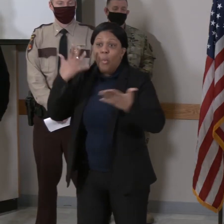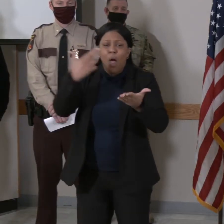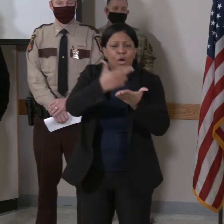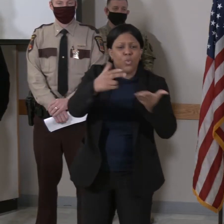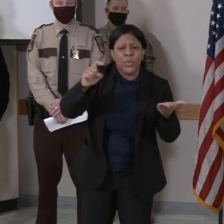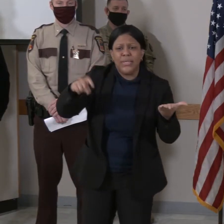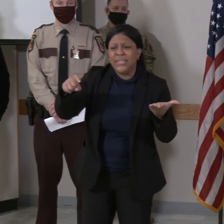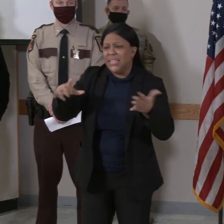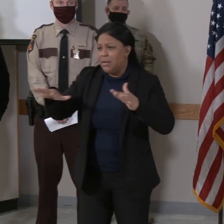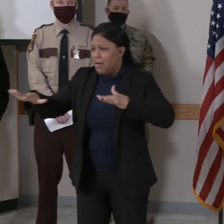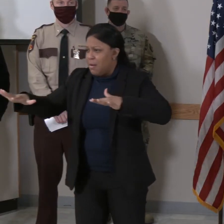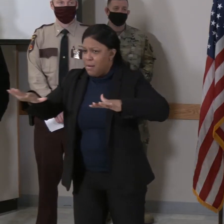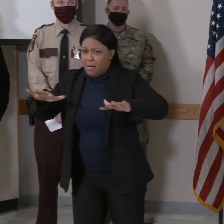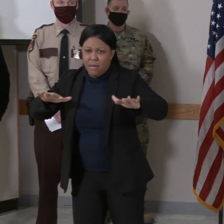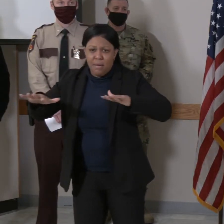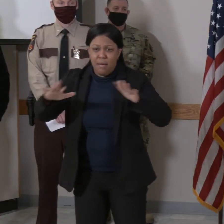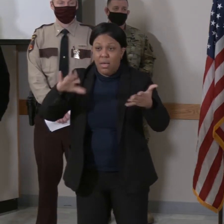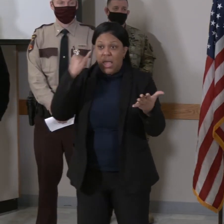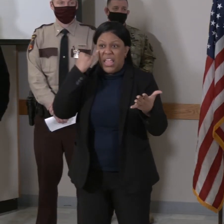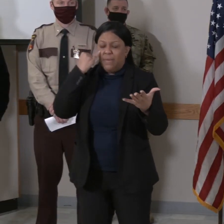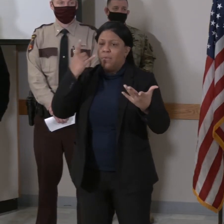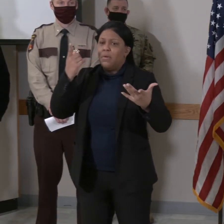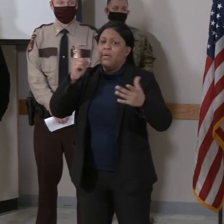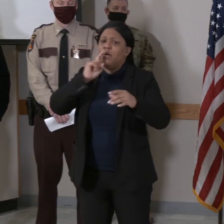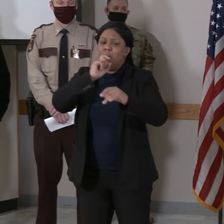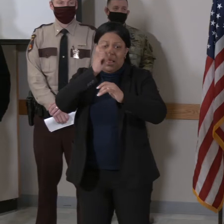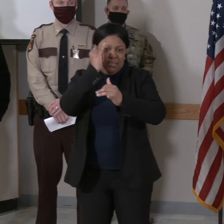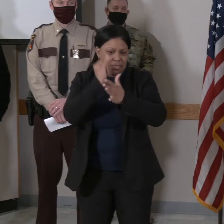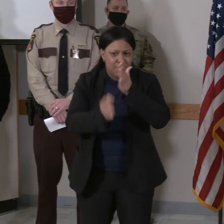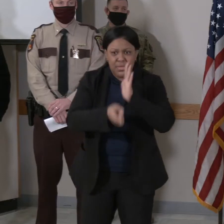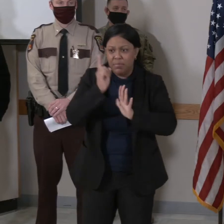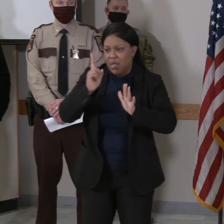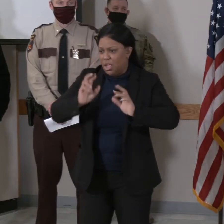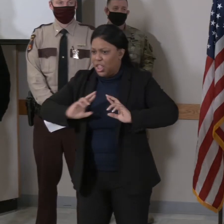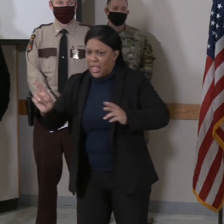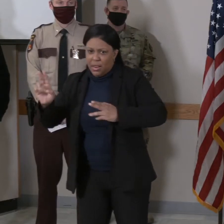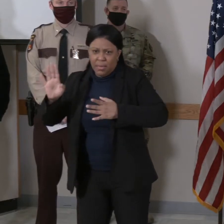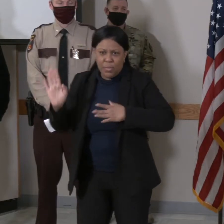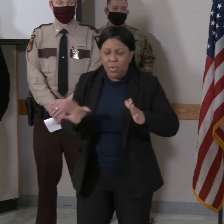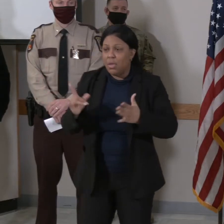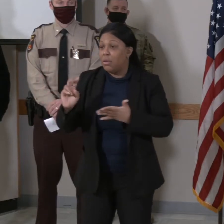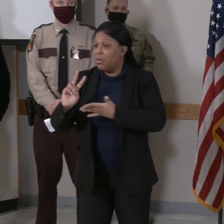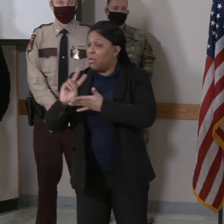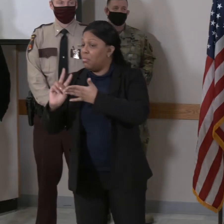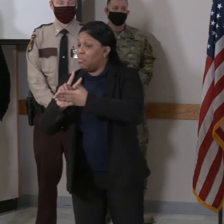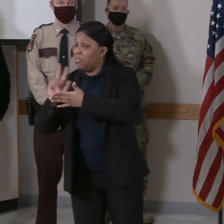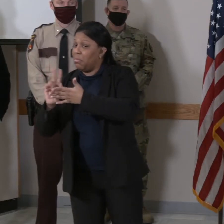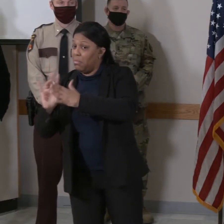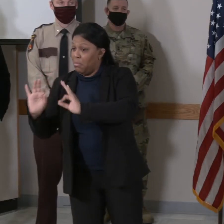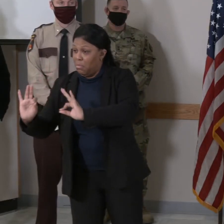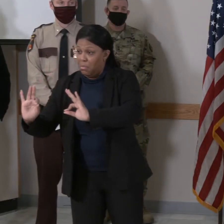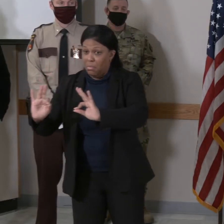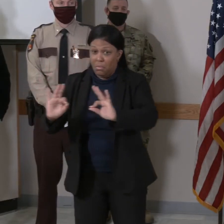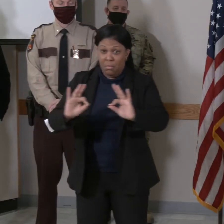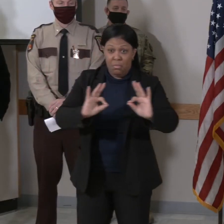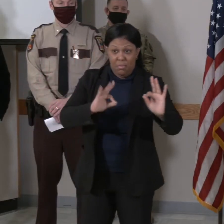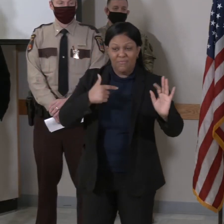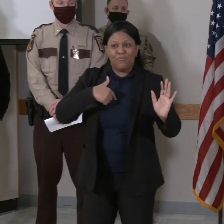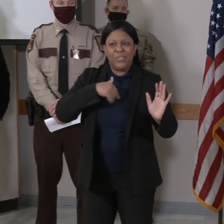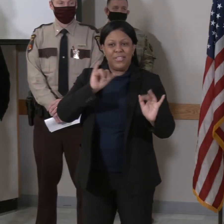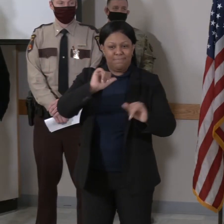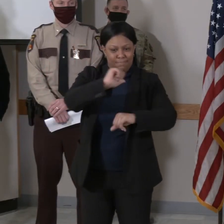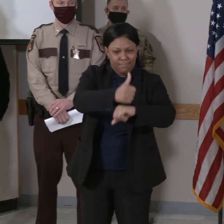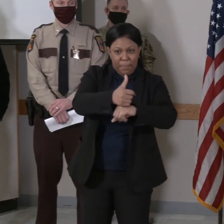hourly basis. I'm confident together we can ensure the court proceedings take place with